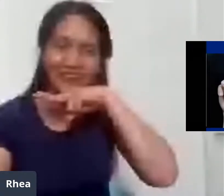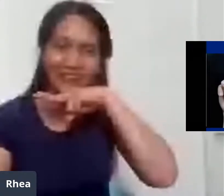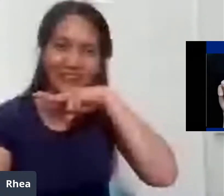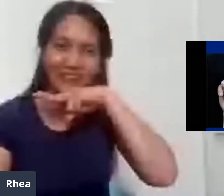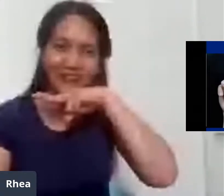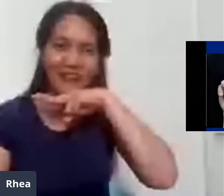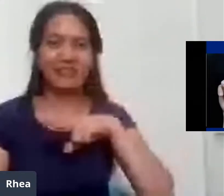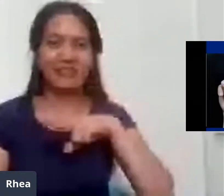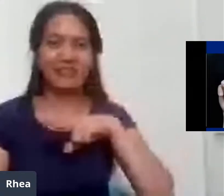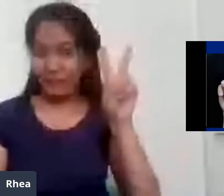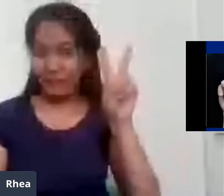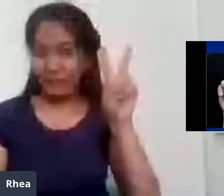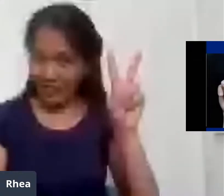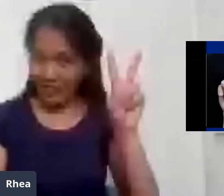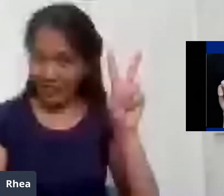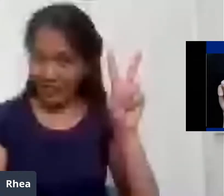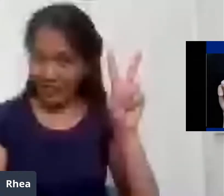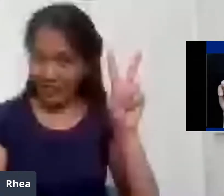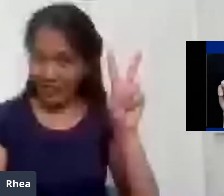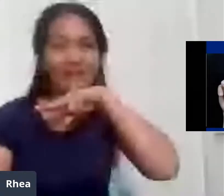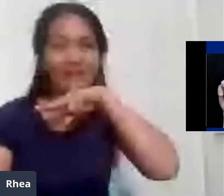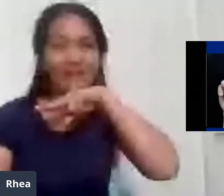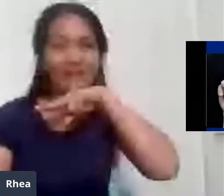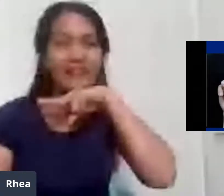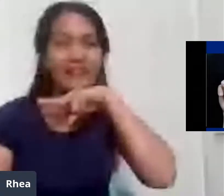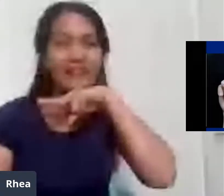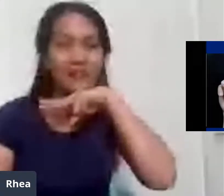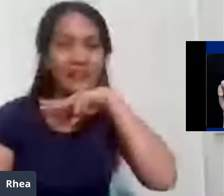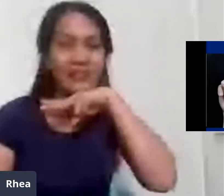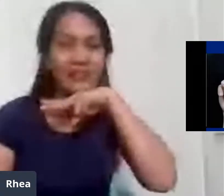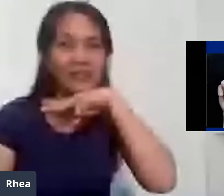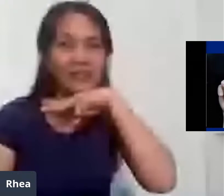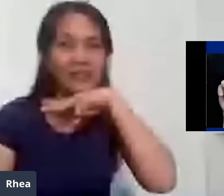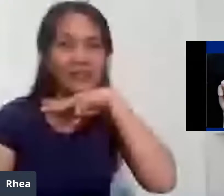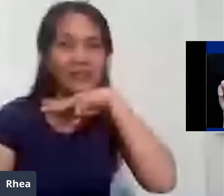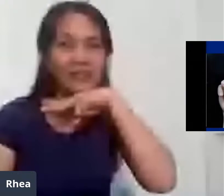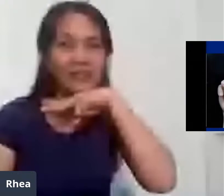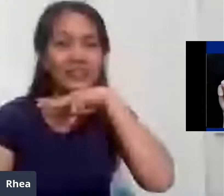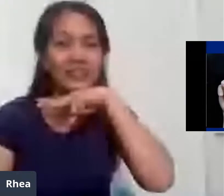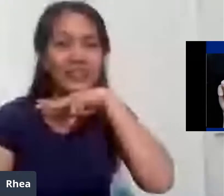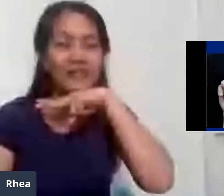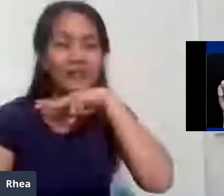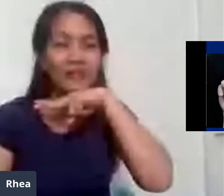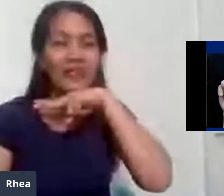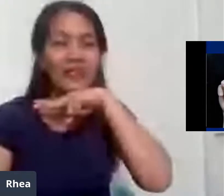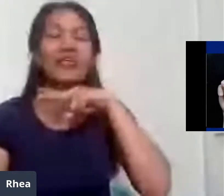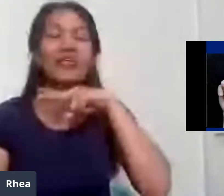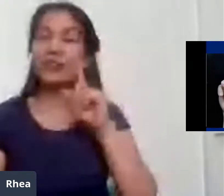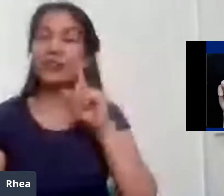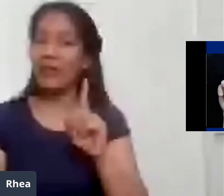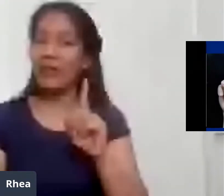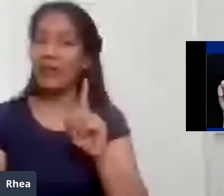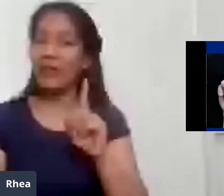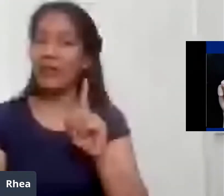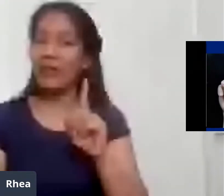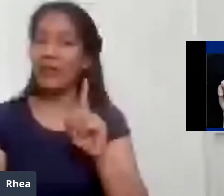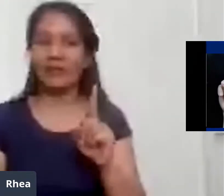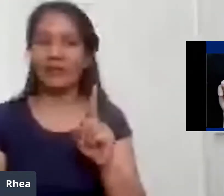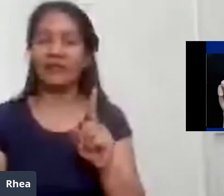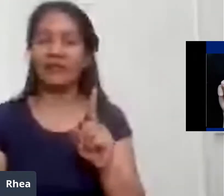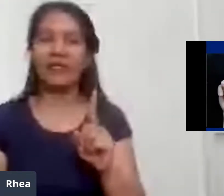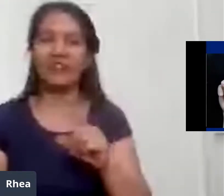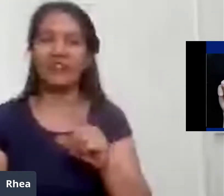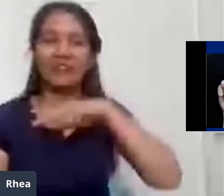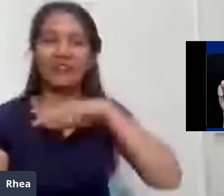Letter V, virus. V, virus. Wiggle the letter V under your chin. It